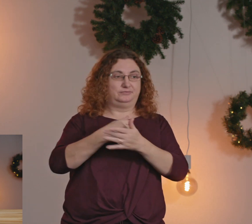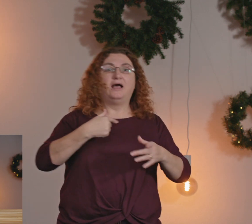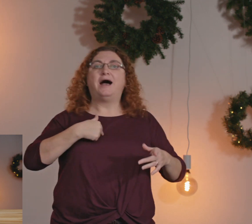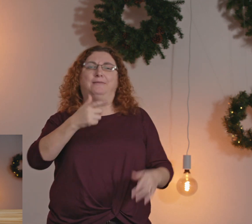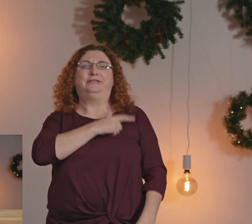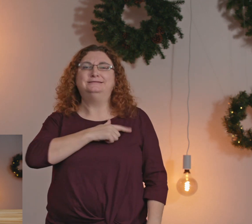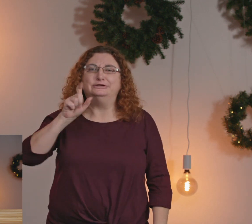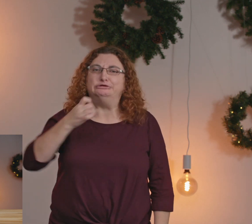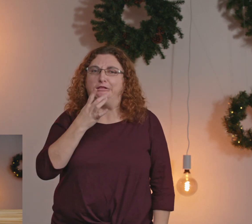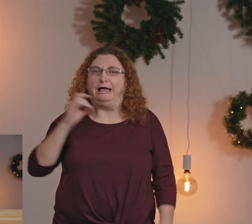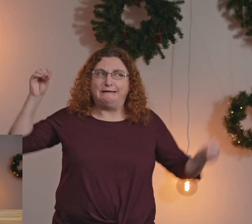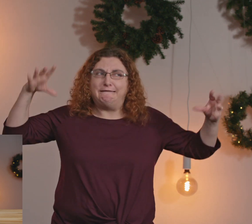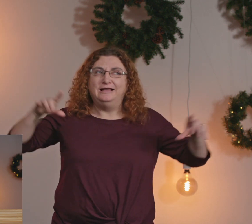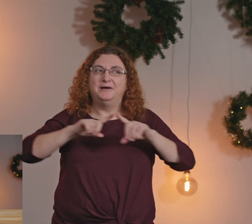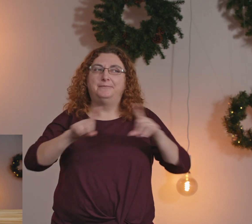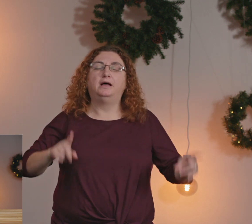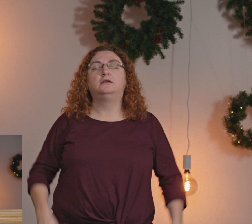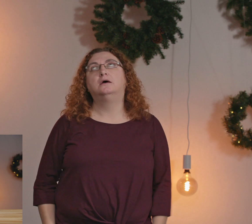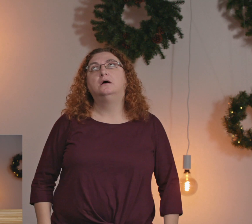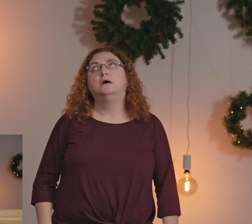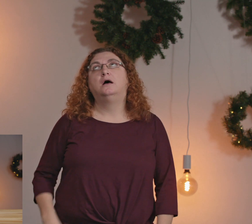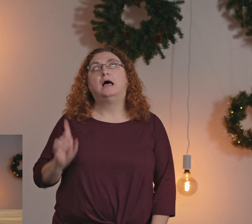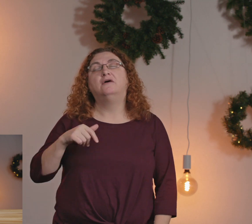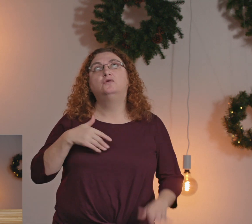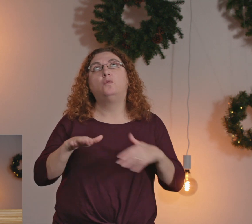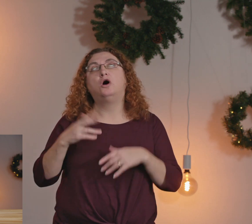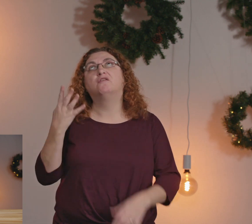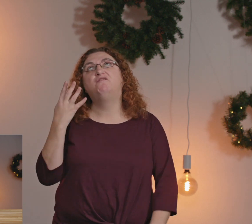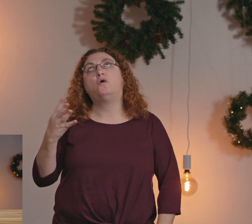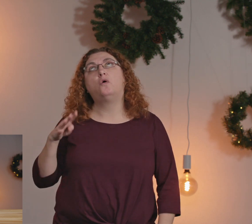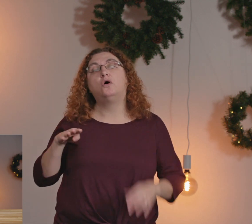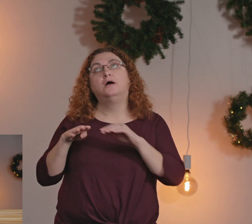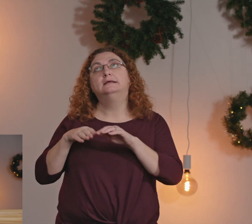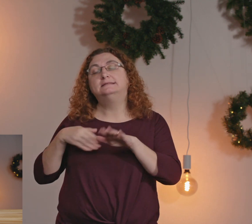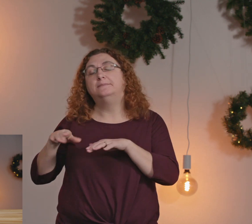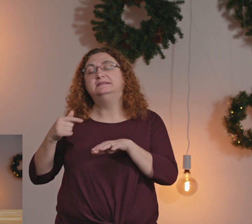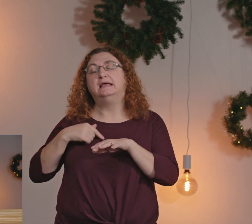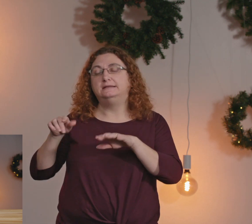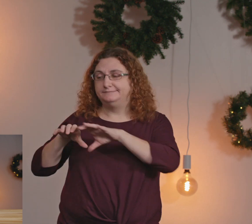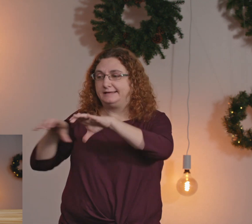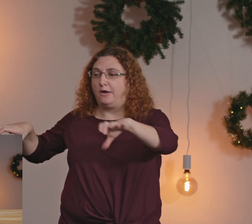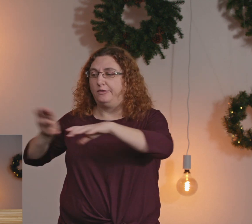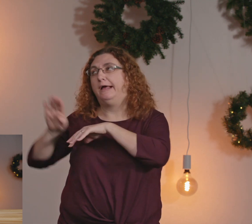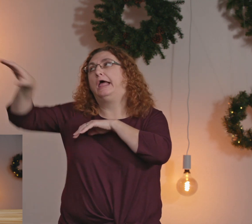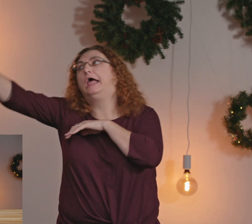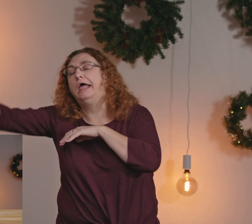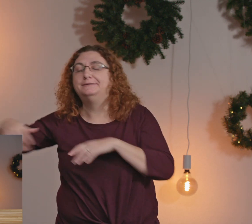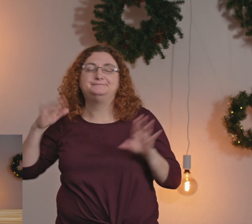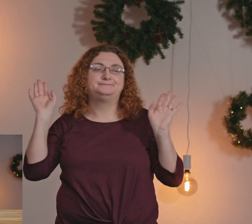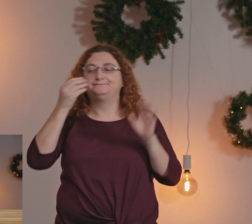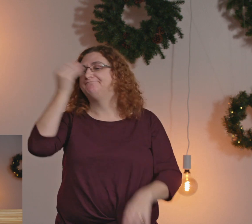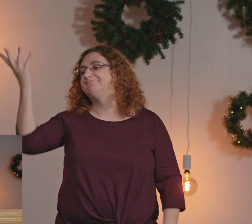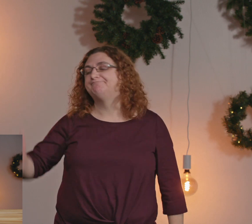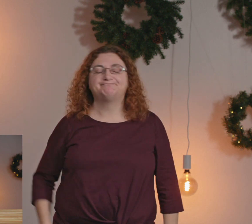I should probably turn the light on, but it's like an extra four steps the opposite direction. You have to reach over a counter, and that can't be bothered. So I go by